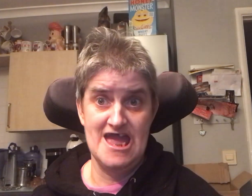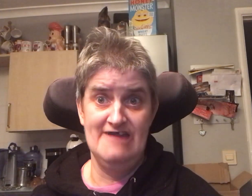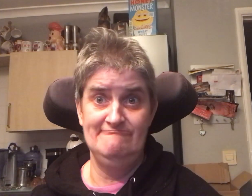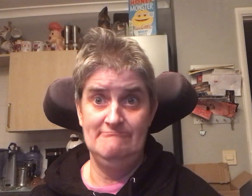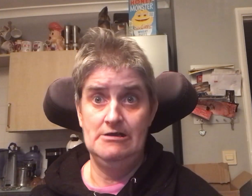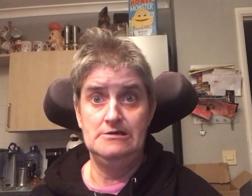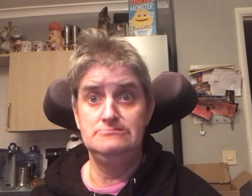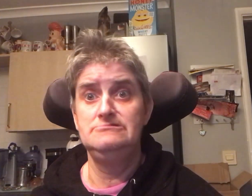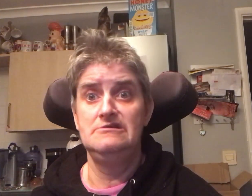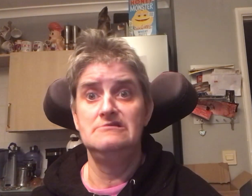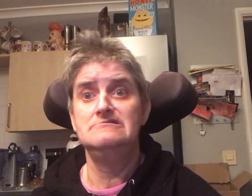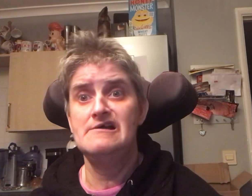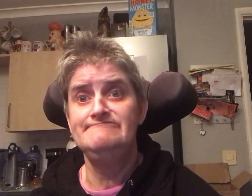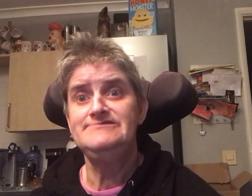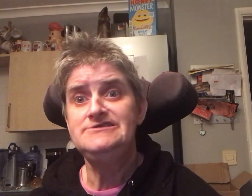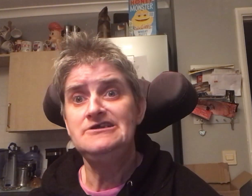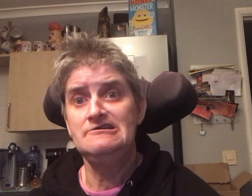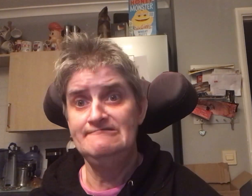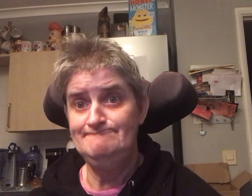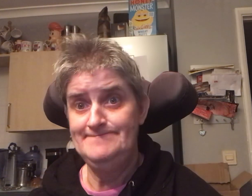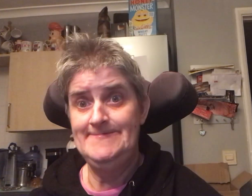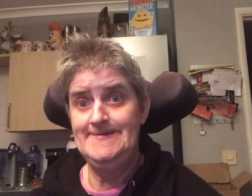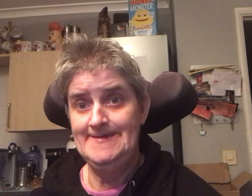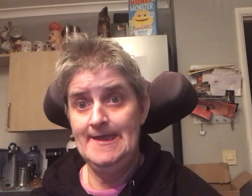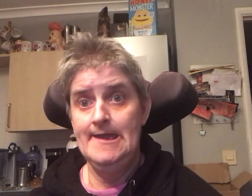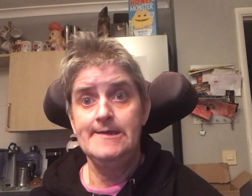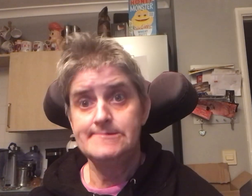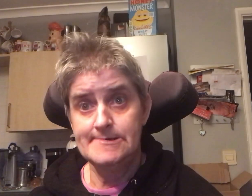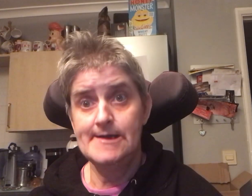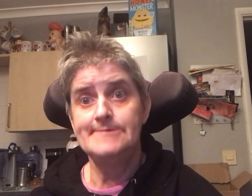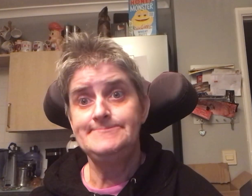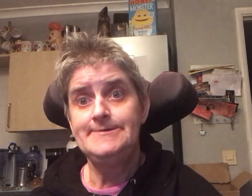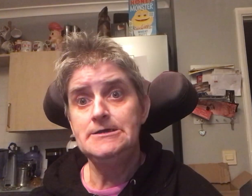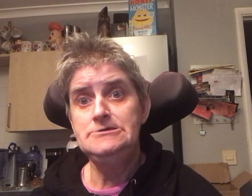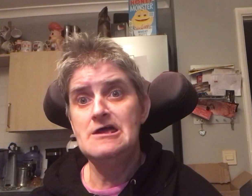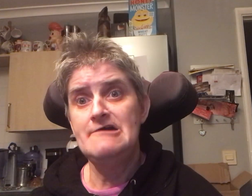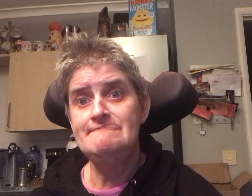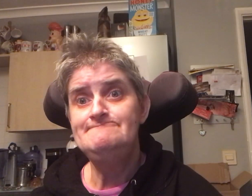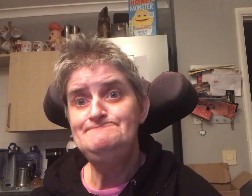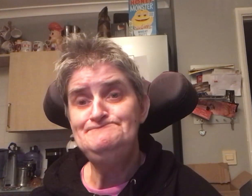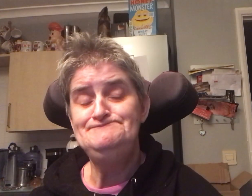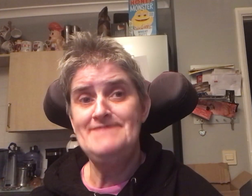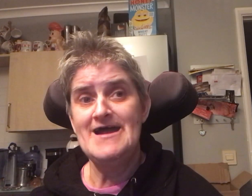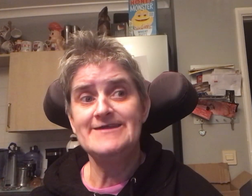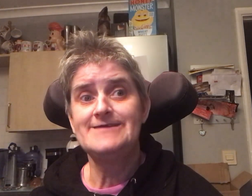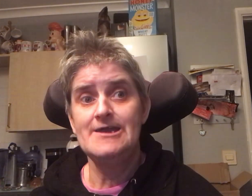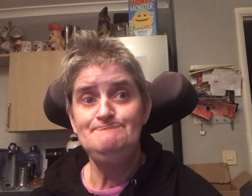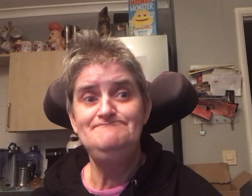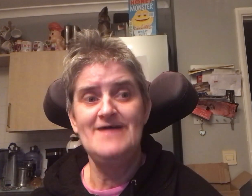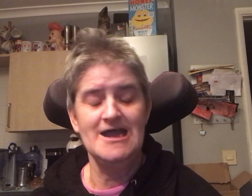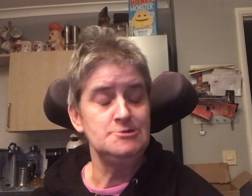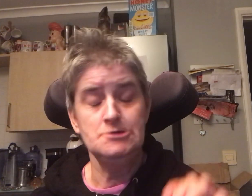I'm on your own terms. Go to them begging page on